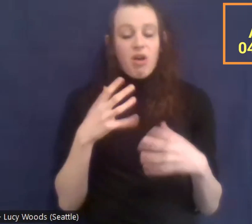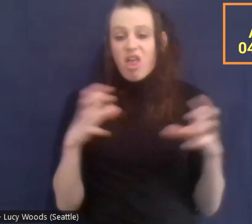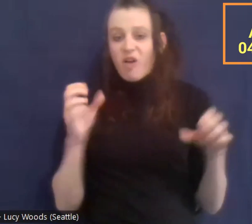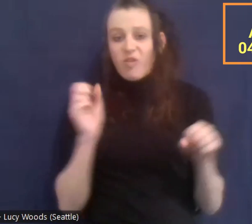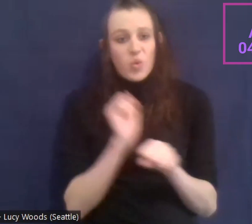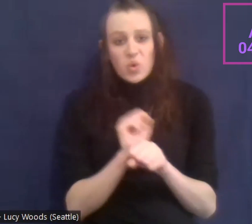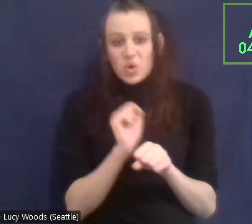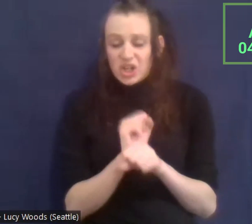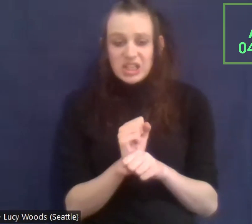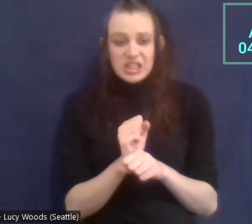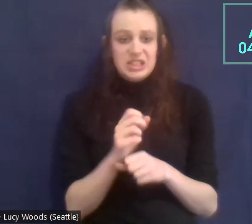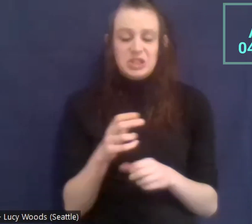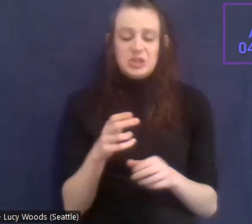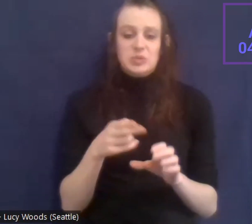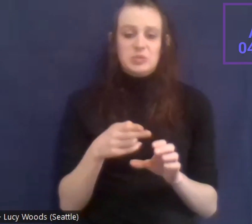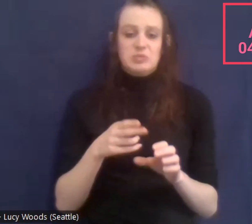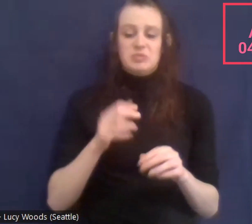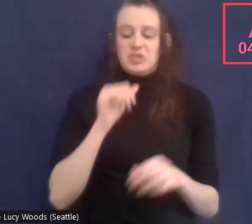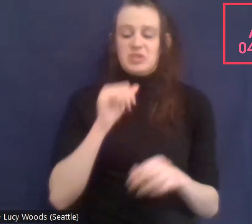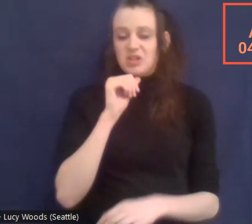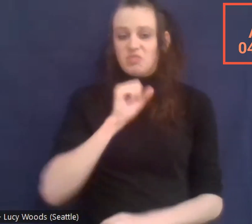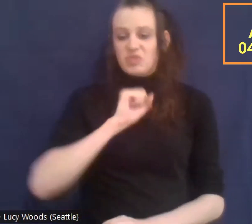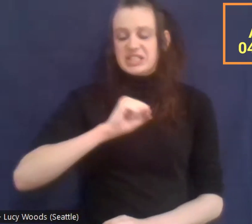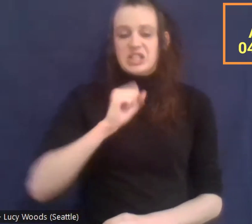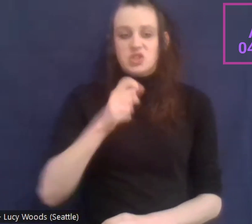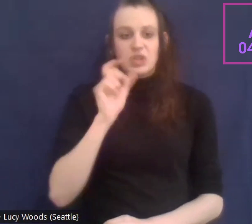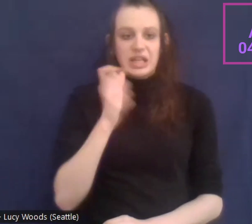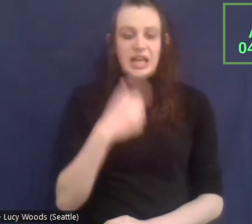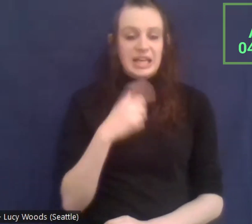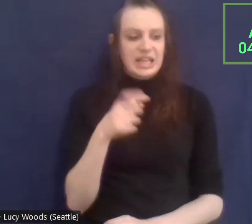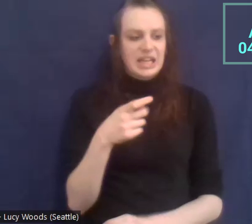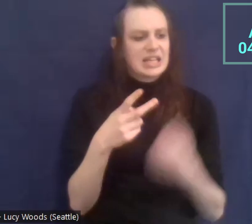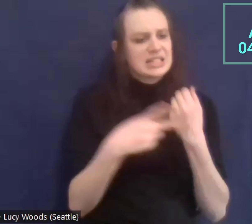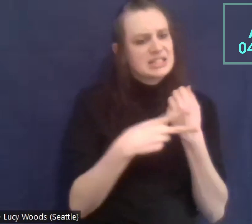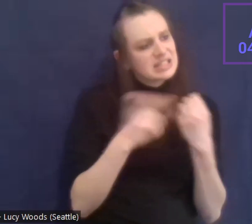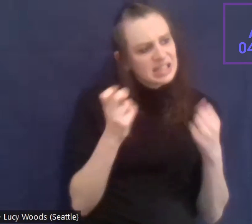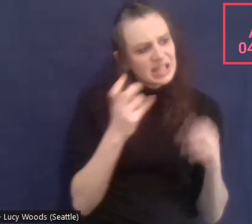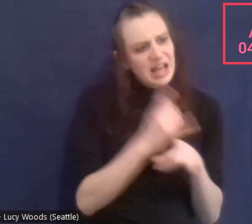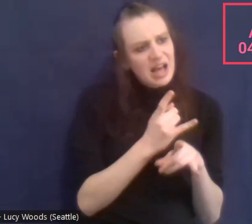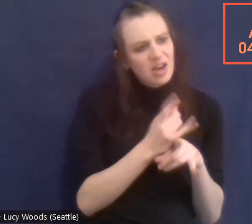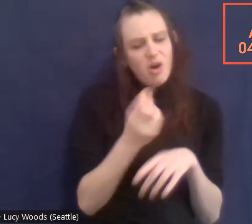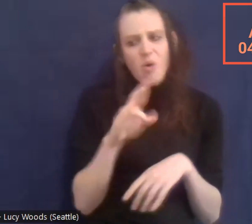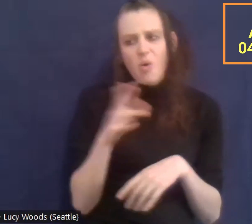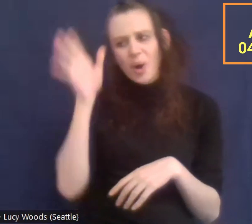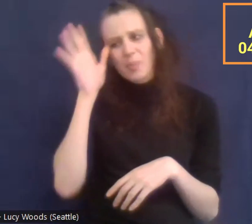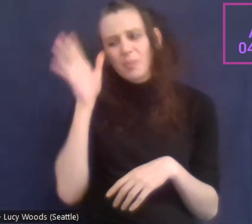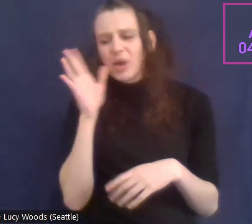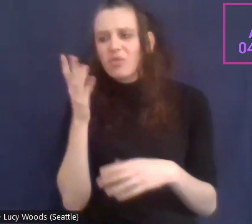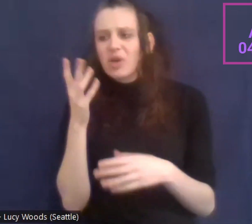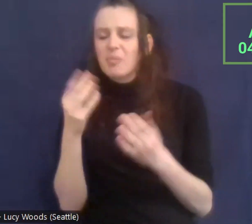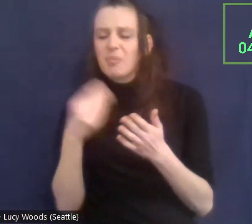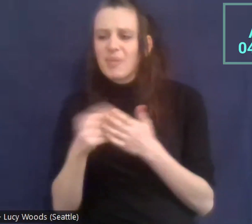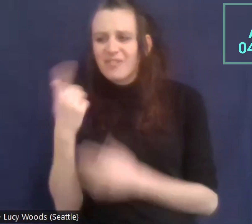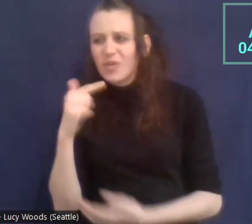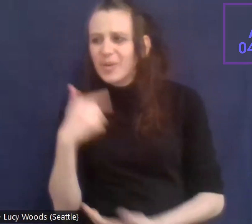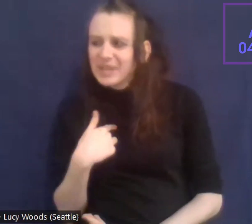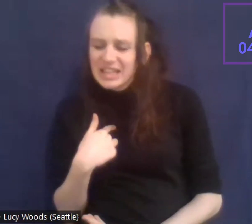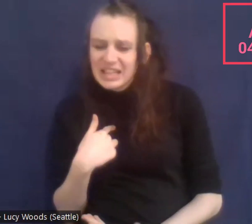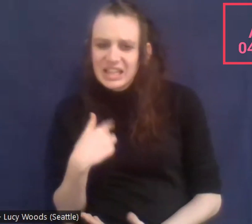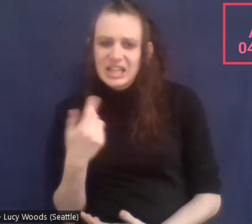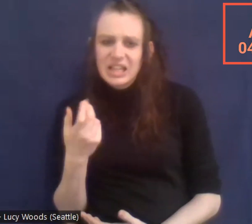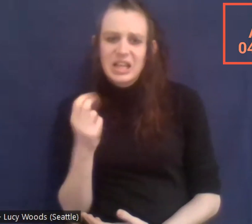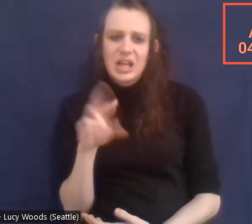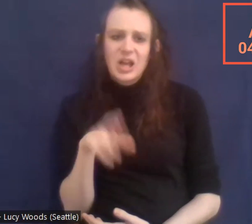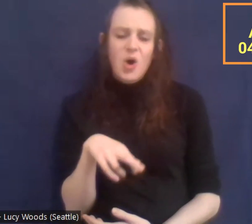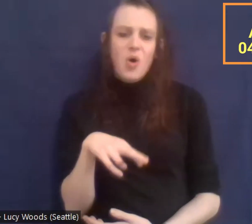Um, you know, I'd have to either A, steal it, B, have somebody's parents buy it for me, you know, or go shoulder tap down